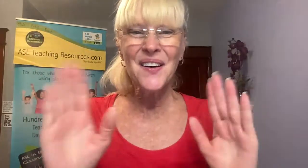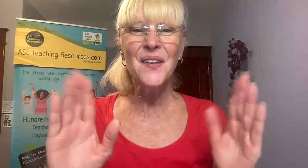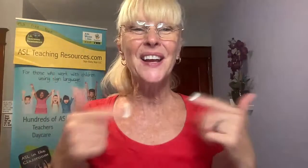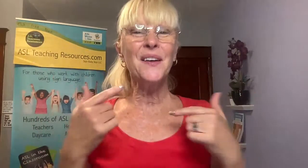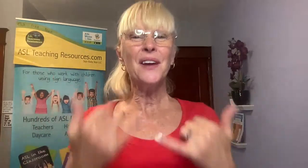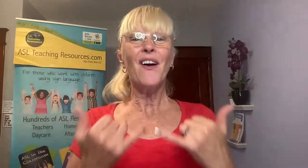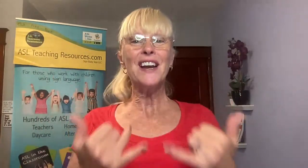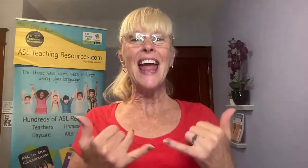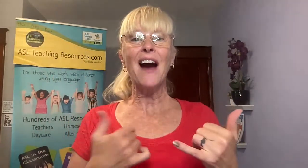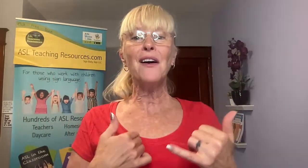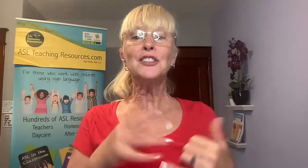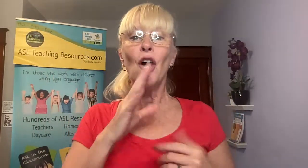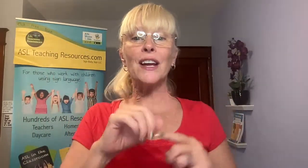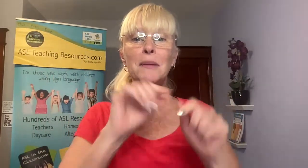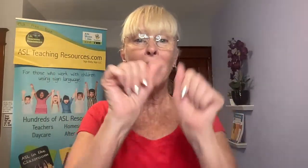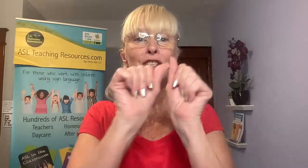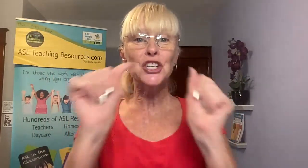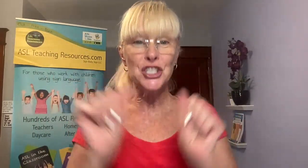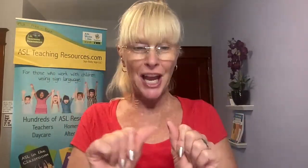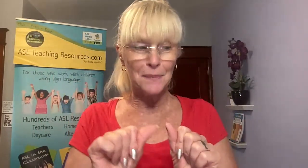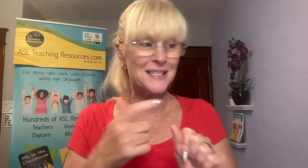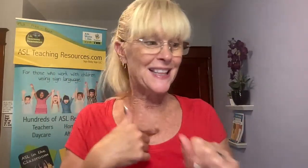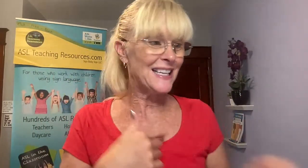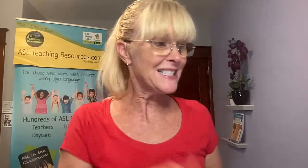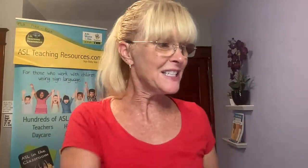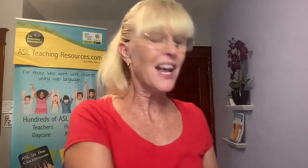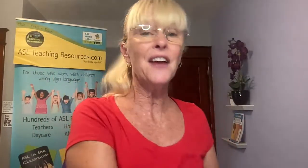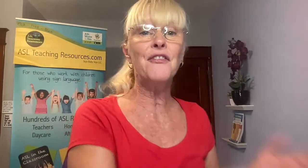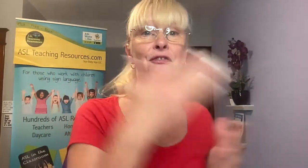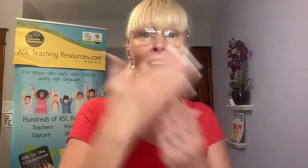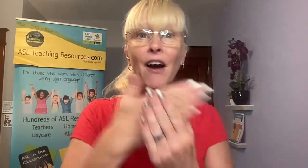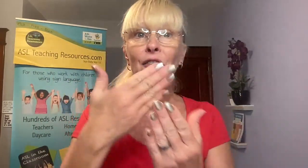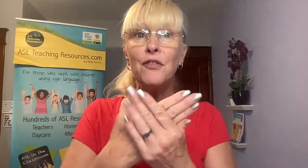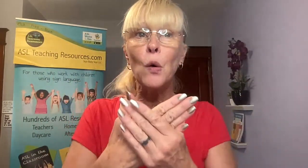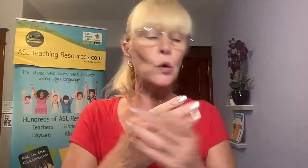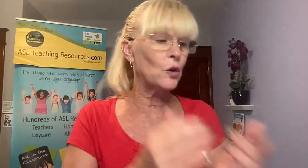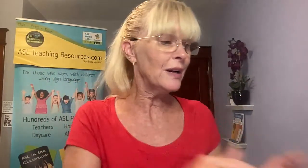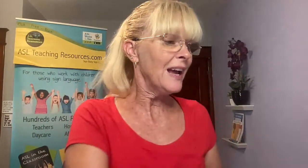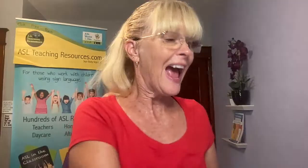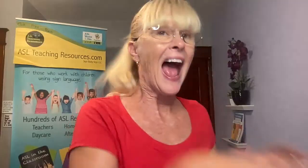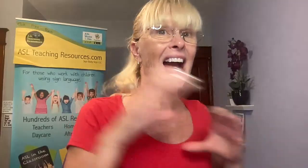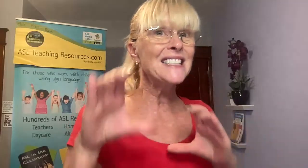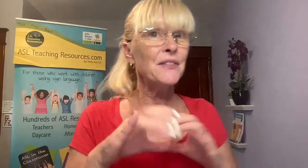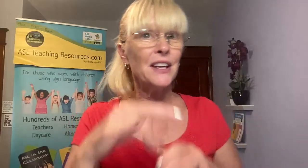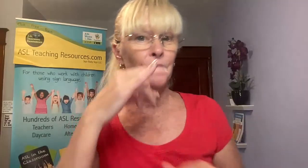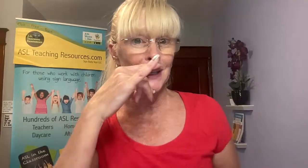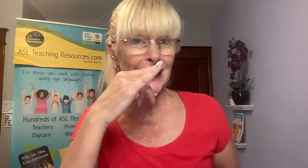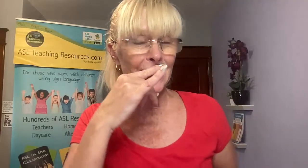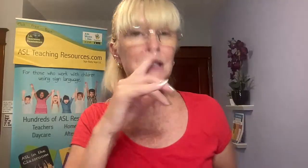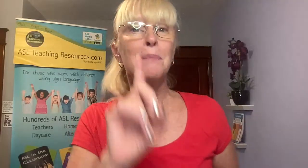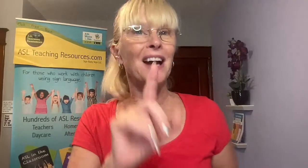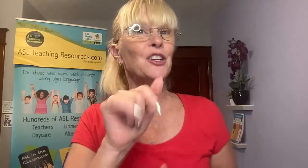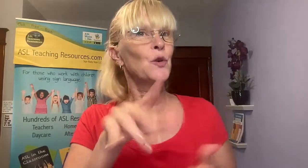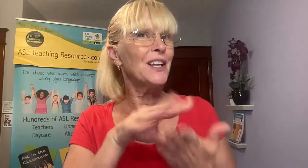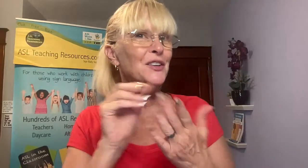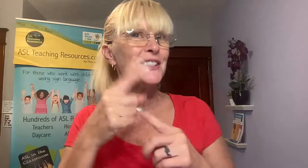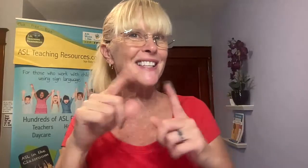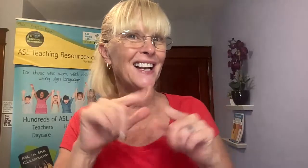Hello, here we are now talking about shapes. This is a file folder activity for the kids, but you can learn sign